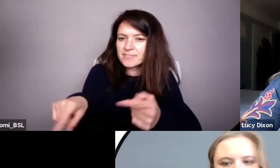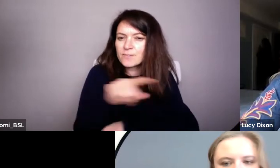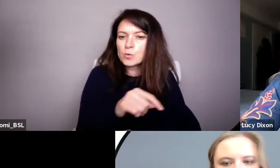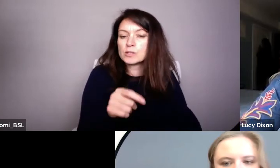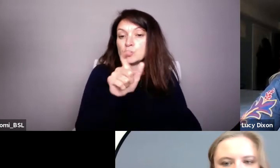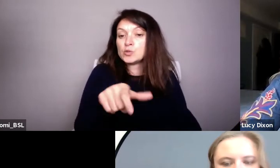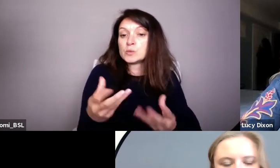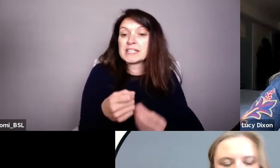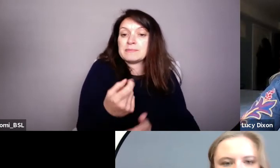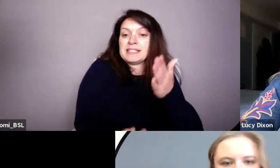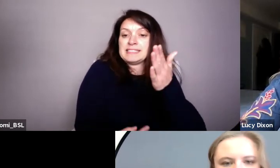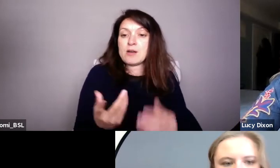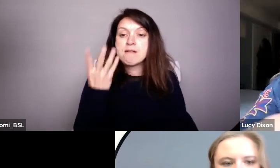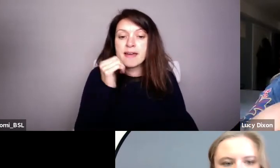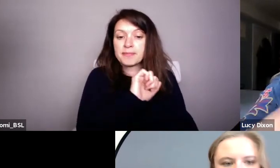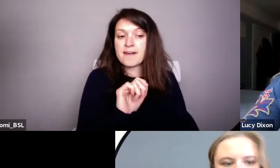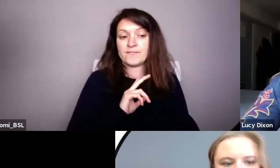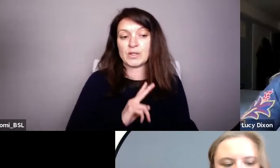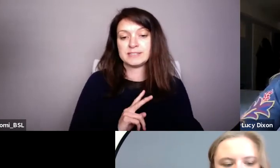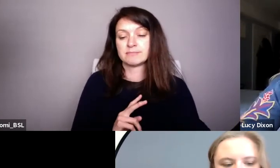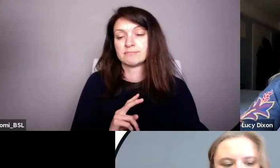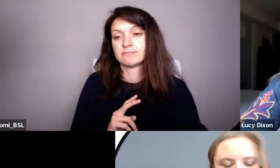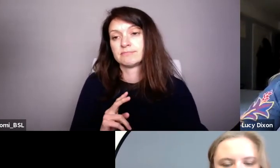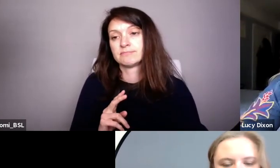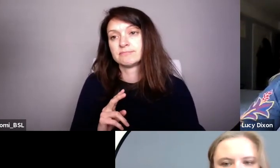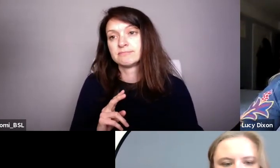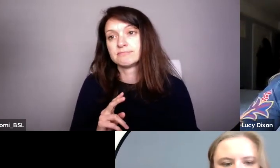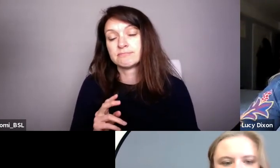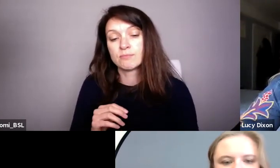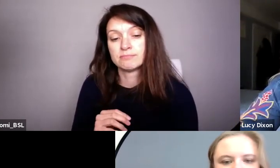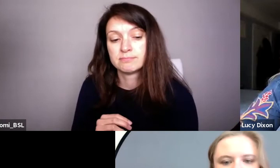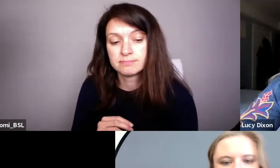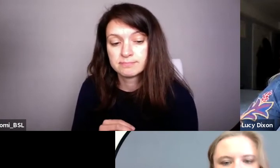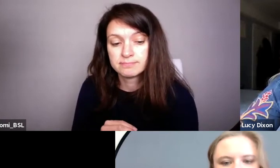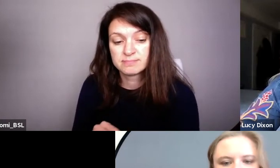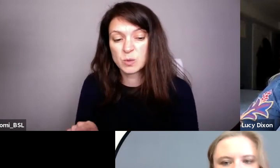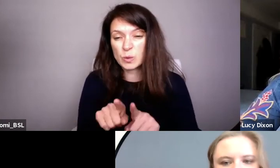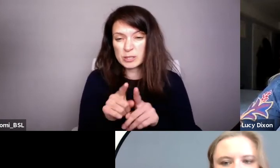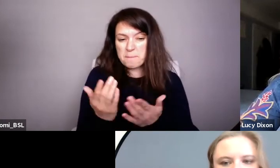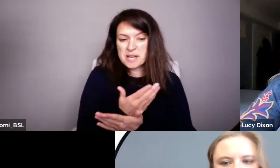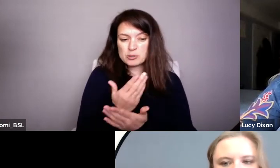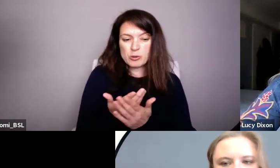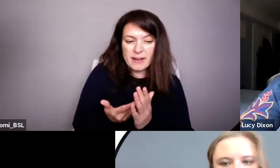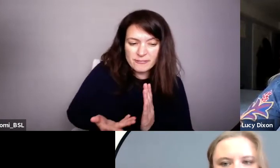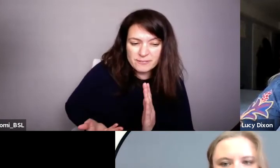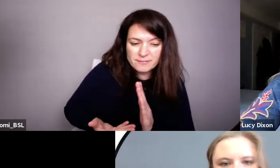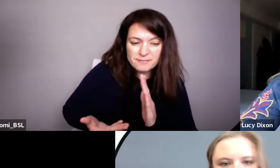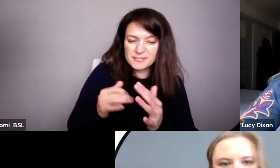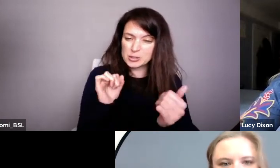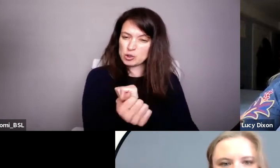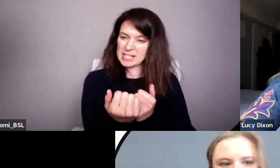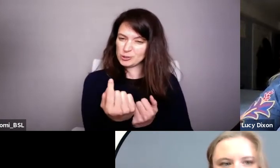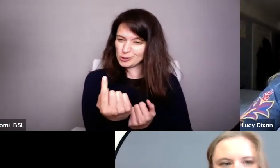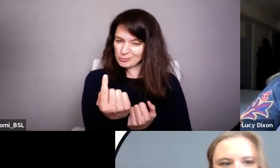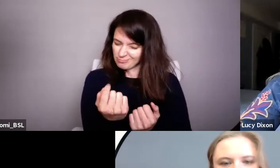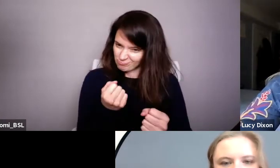really have those voices heard and put into practice to generate a bit of change in all of these processes. Because I